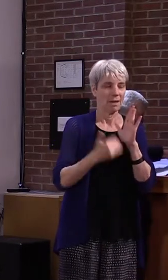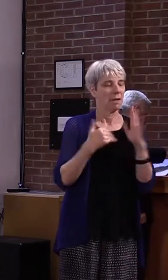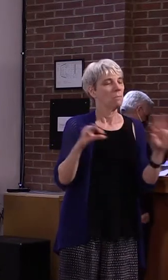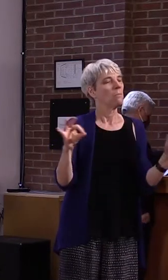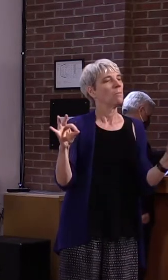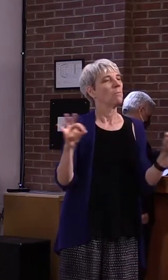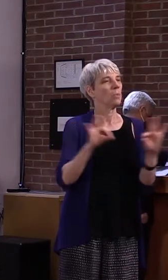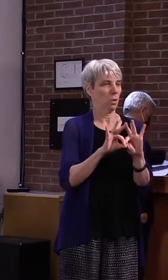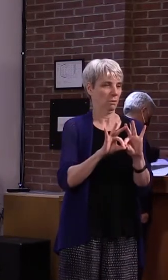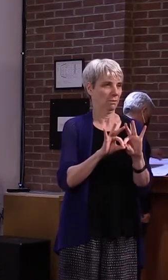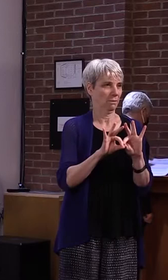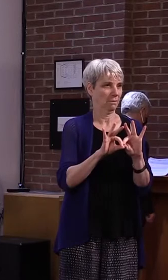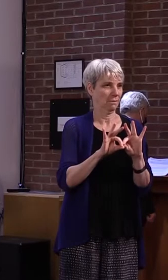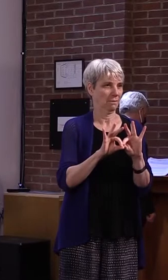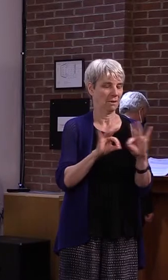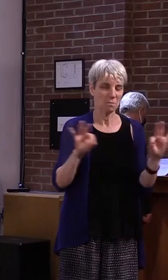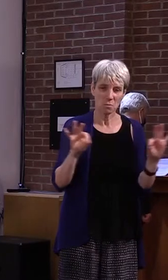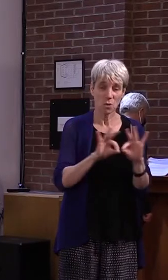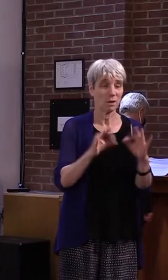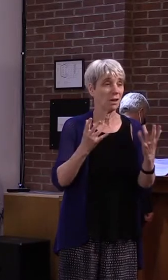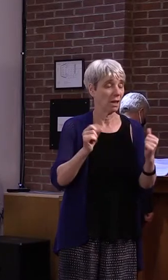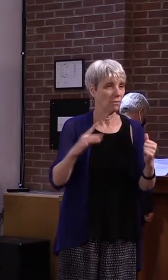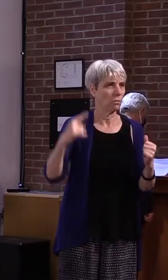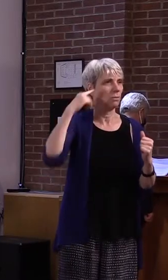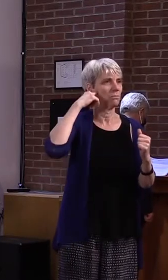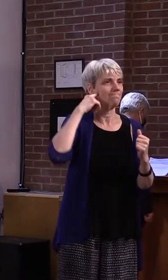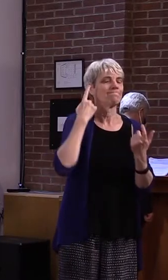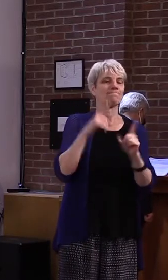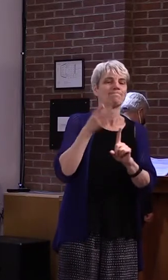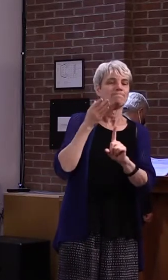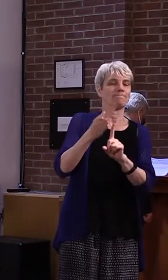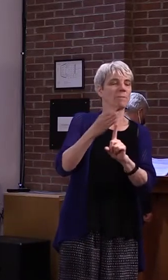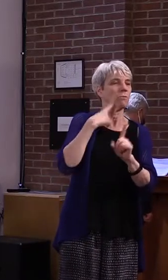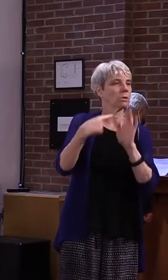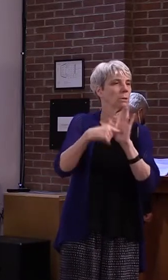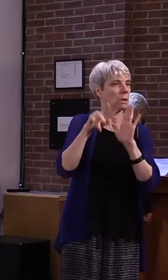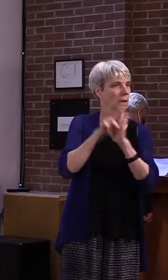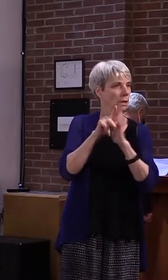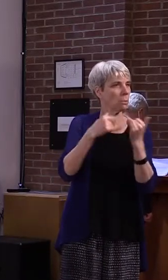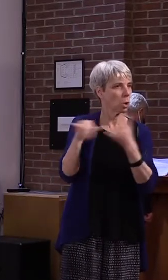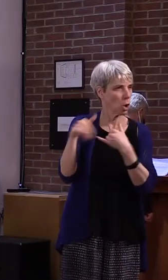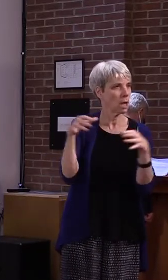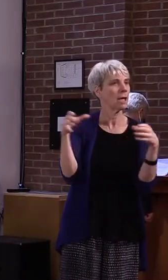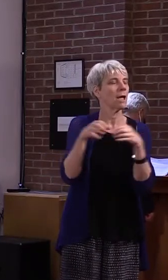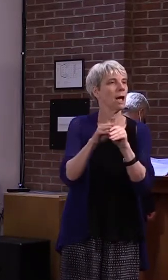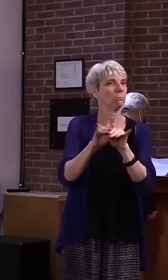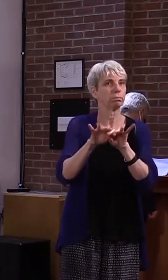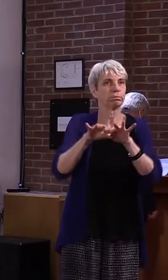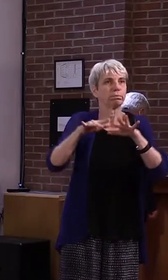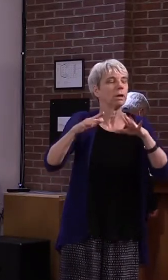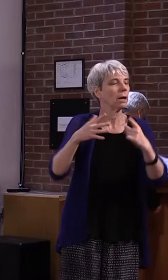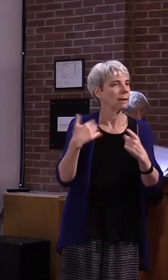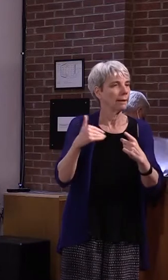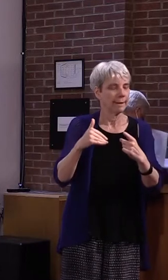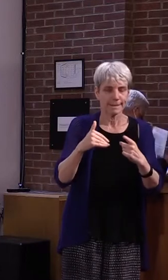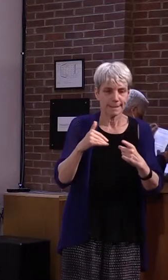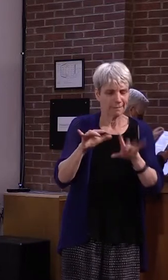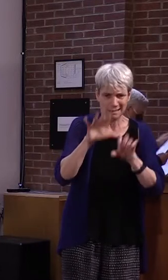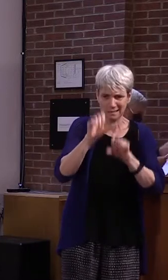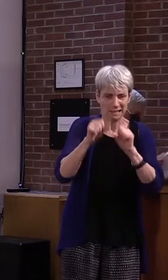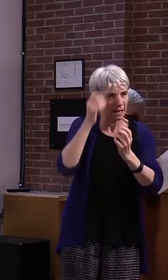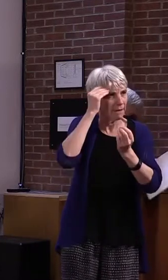vital. And when we hear of a case like in Killington, and where we need the information so that we can do the